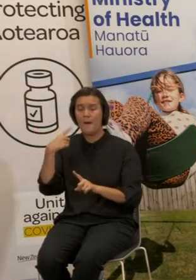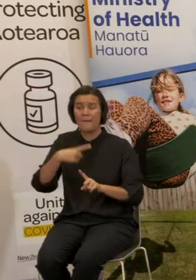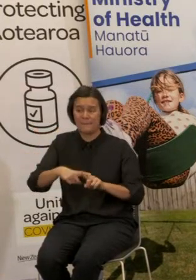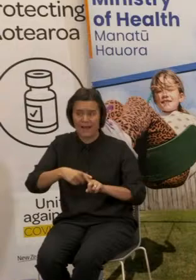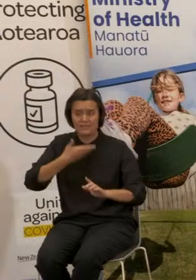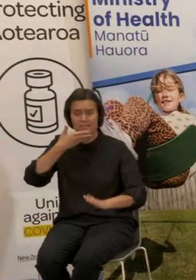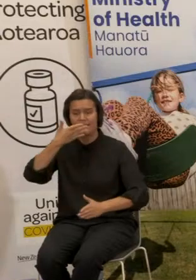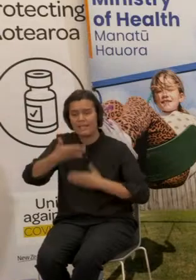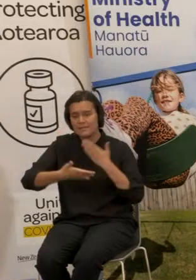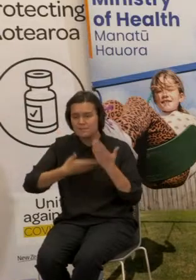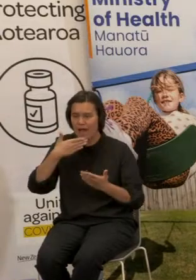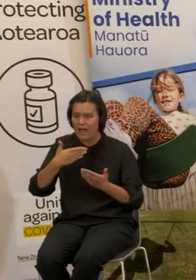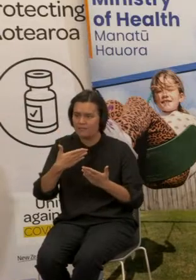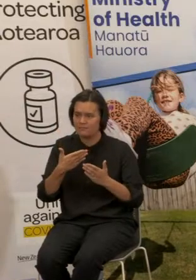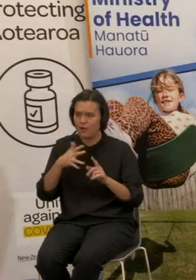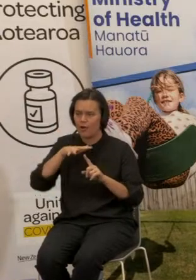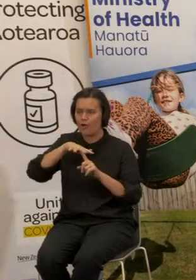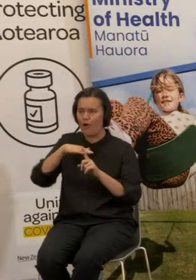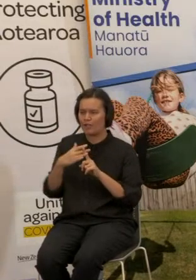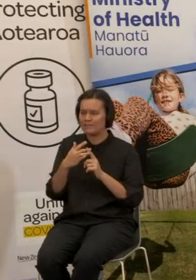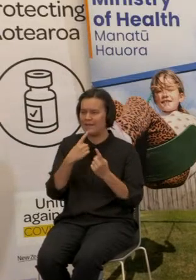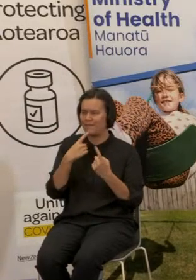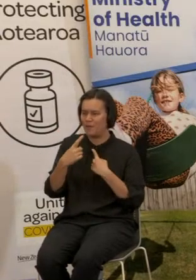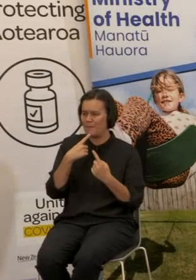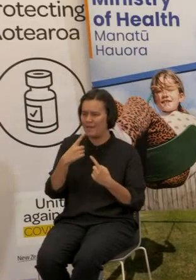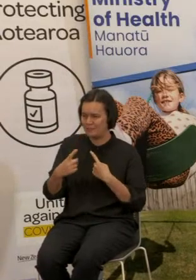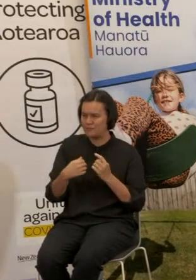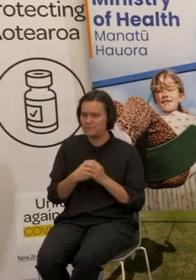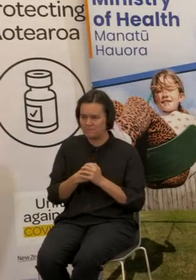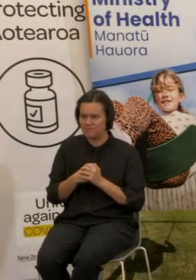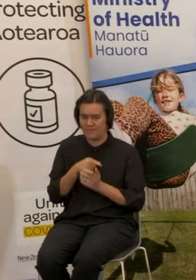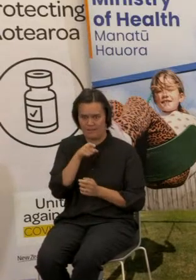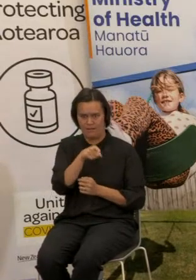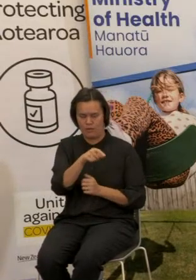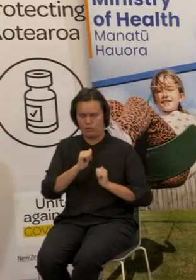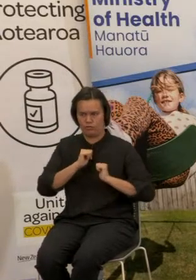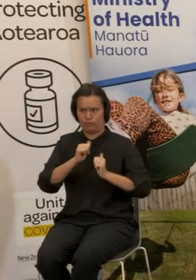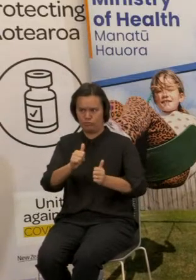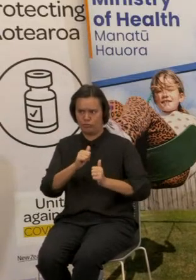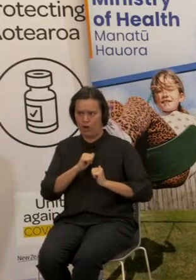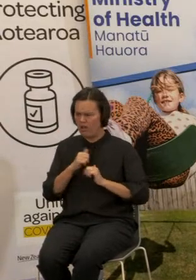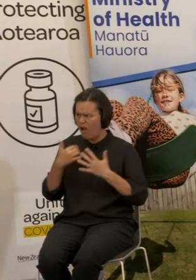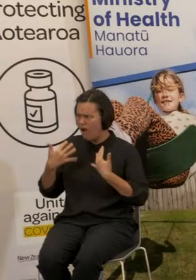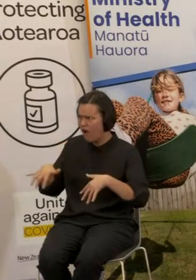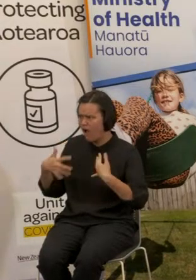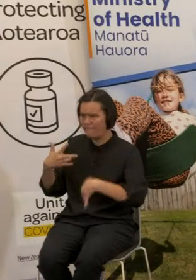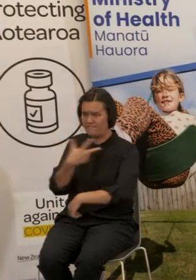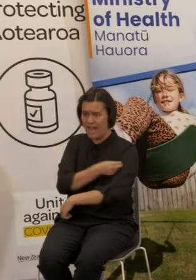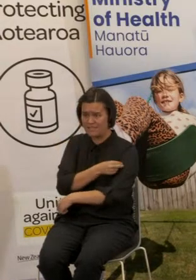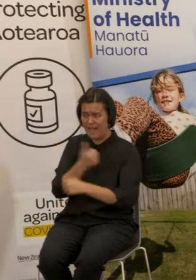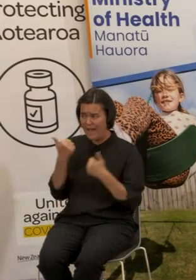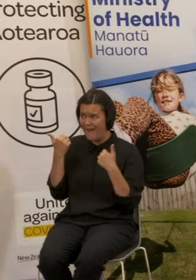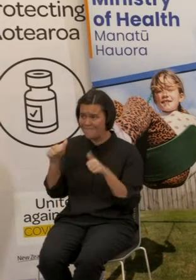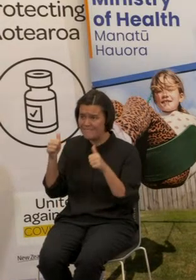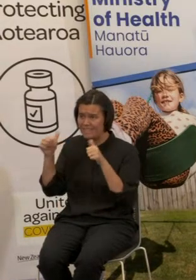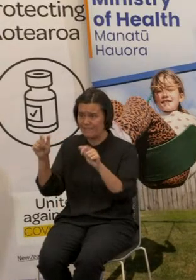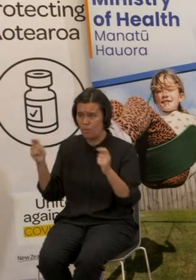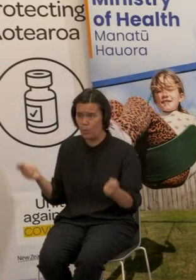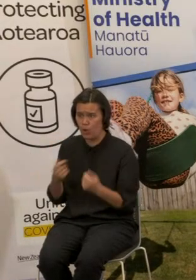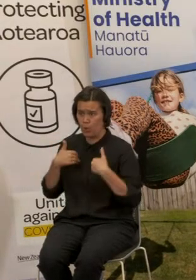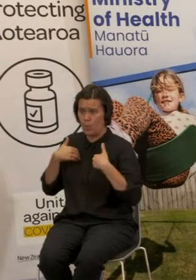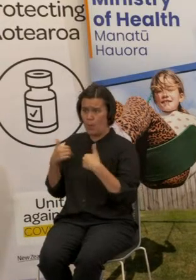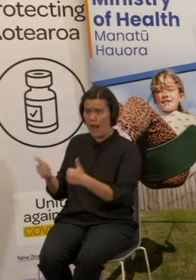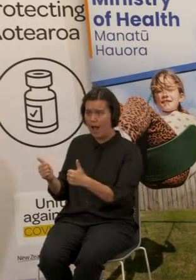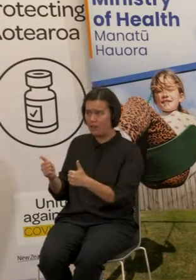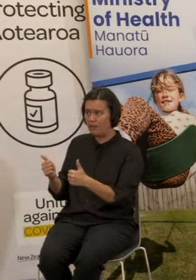community that actually, one, that was so effective, and two, they hadn't actually had the time or to engage